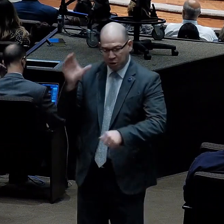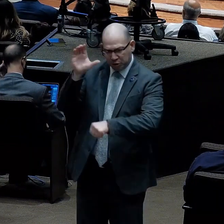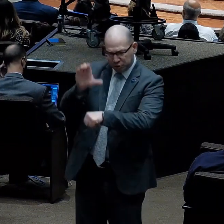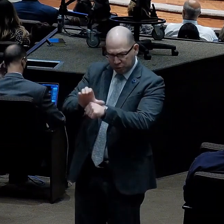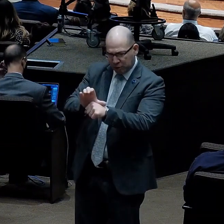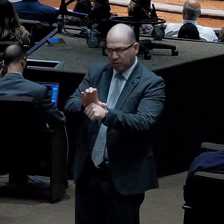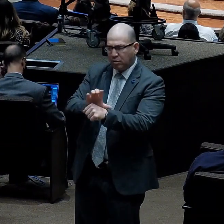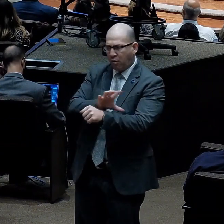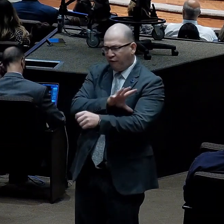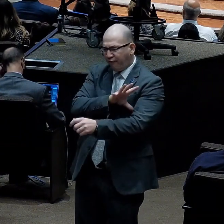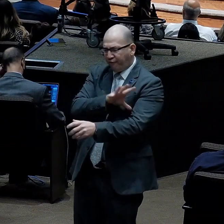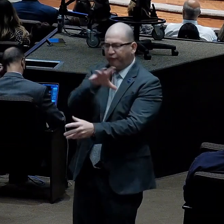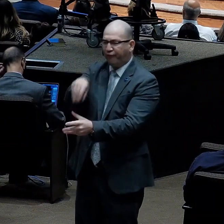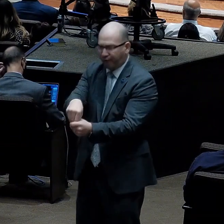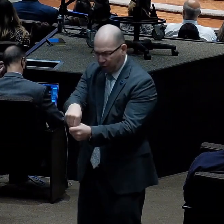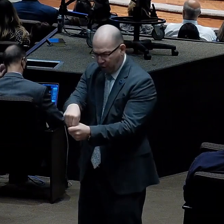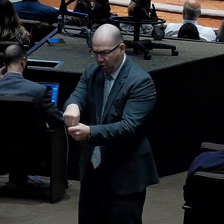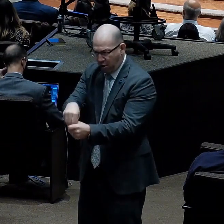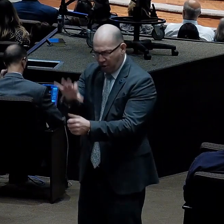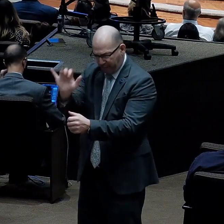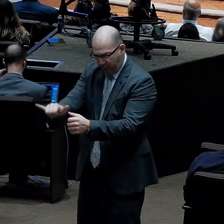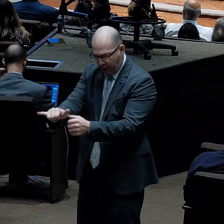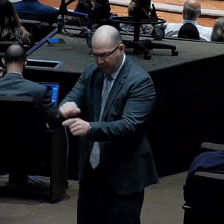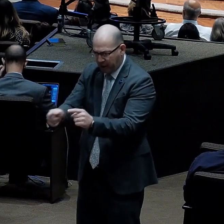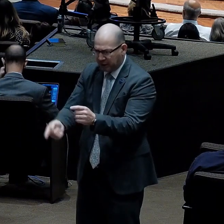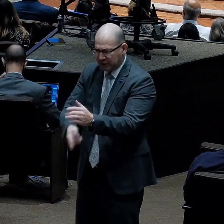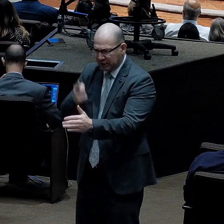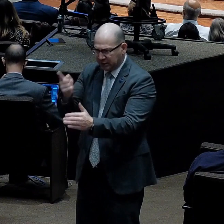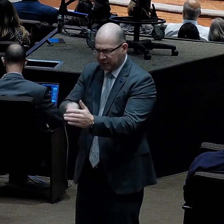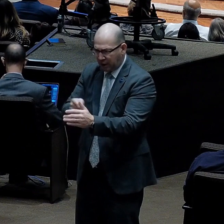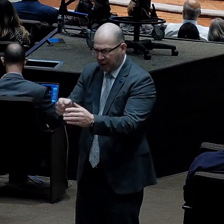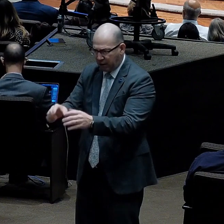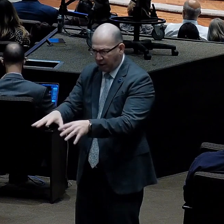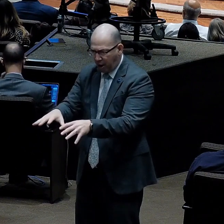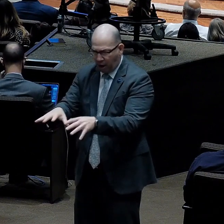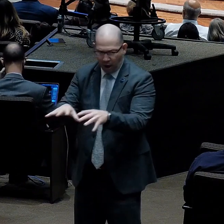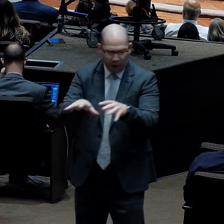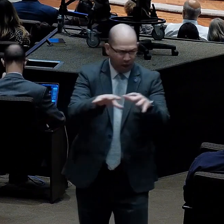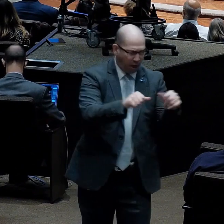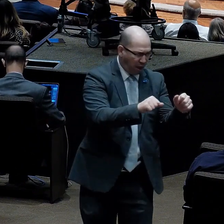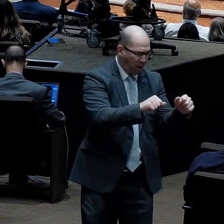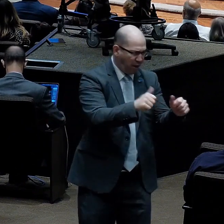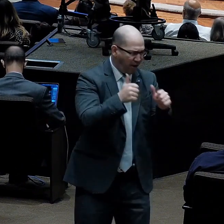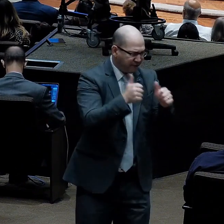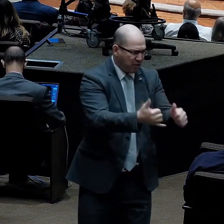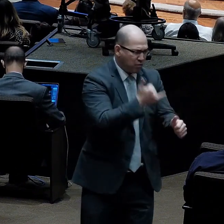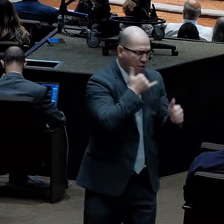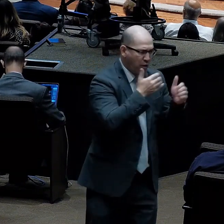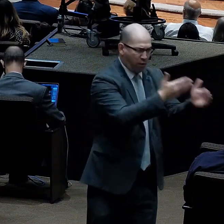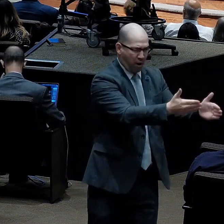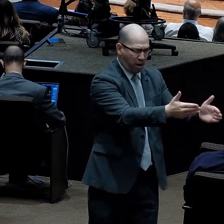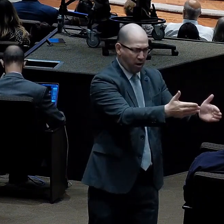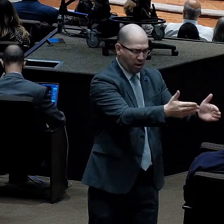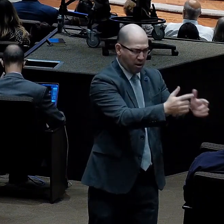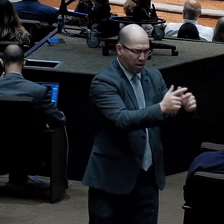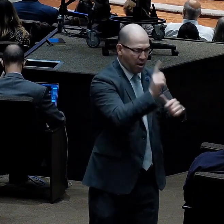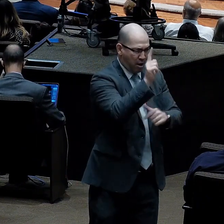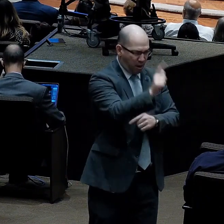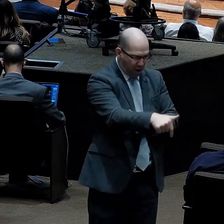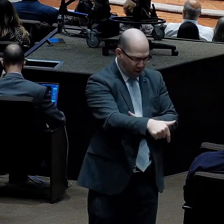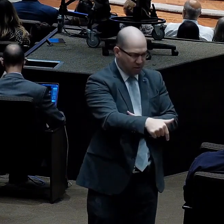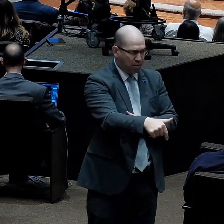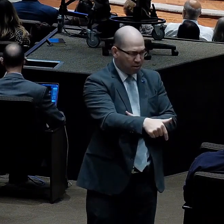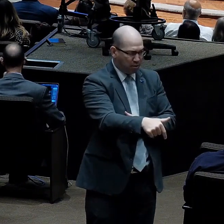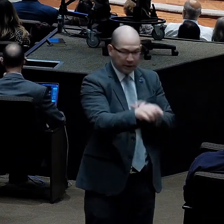a worldly cultural idea, such as slavery, when finally the church got it right and Christians began to speak out